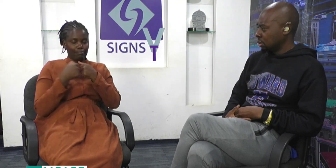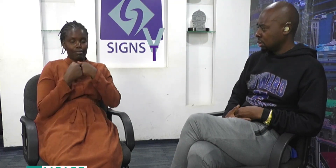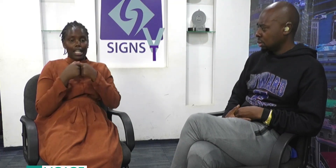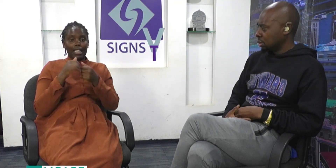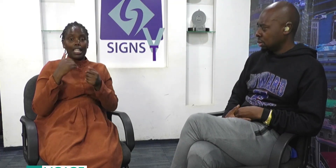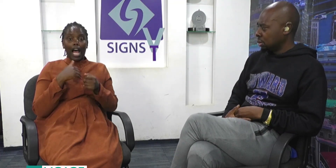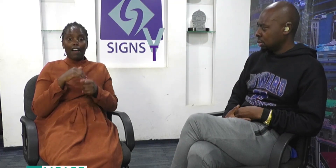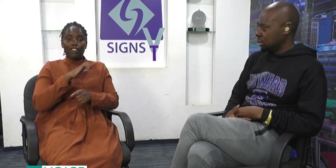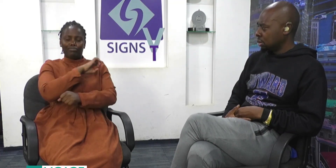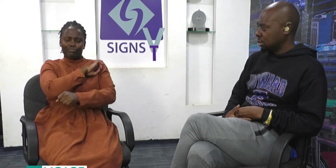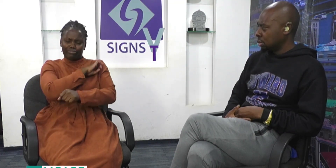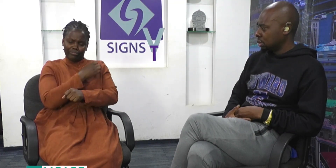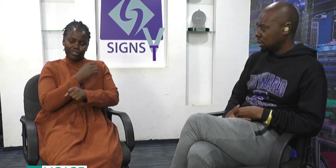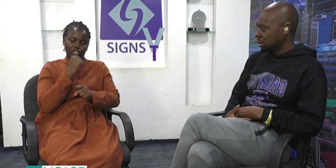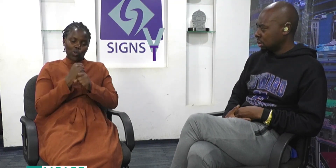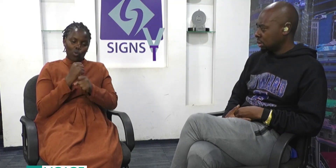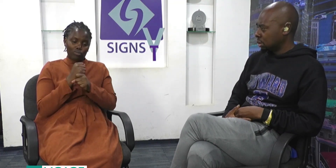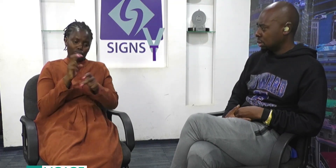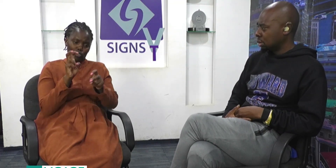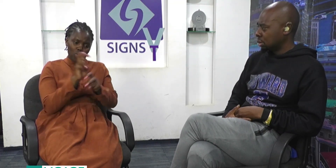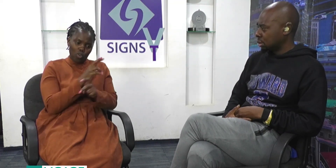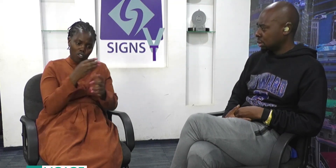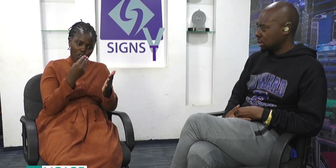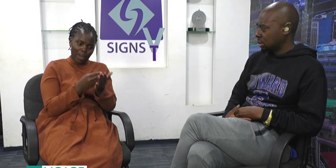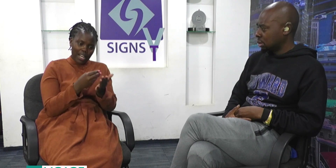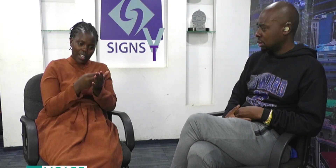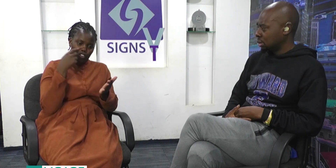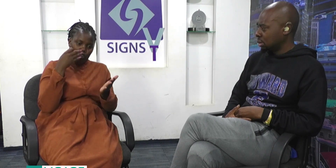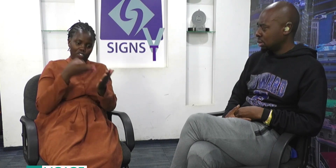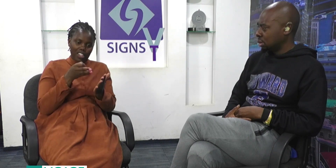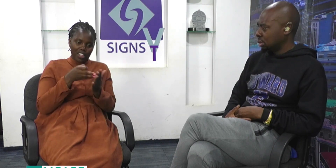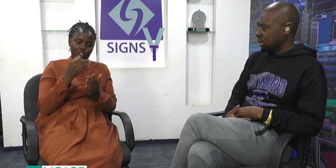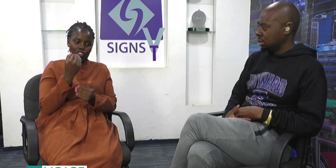there's a very big challenge, and